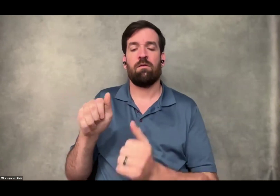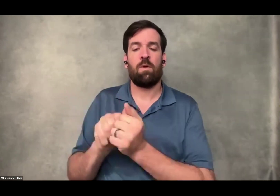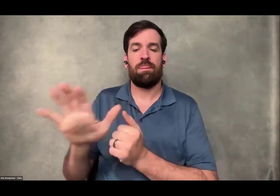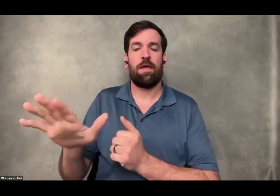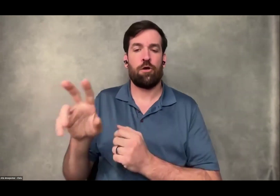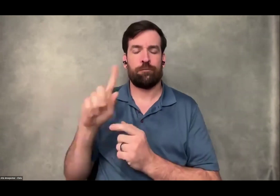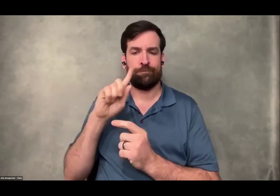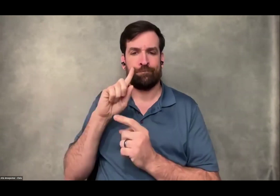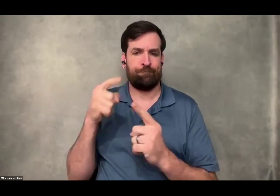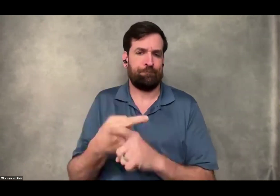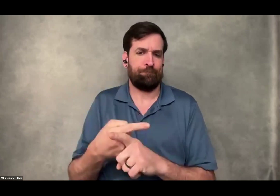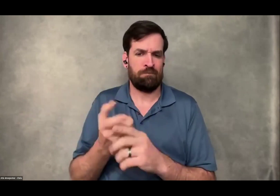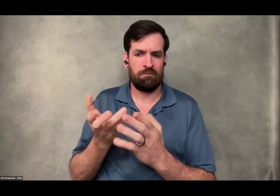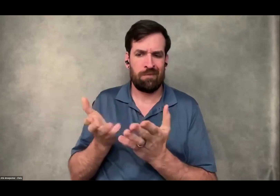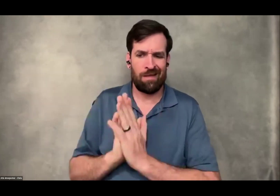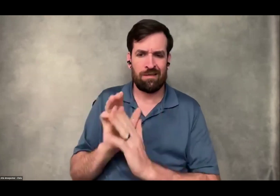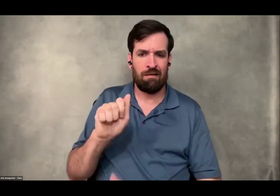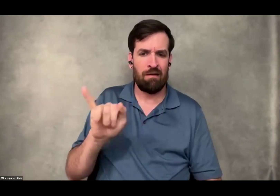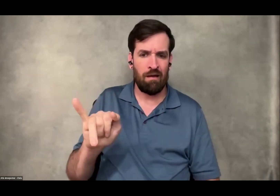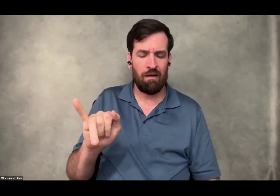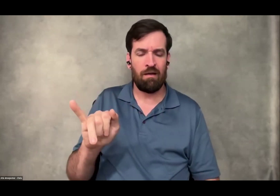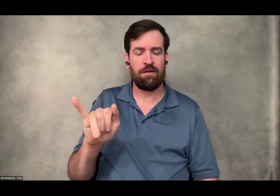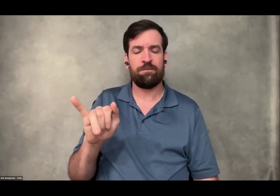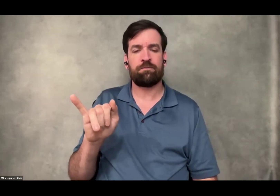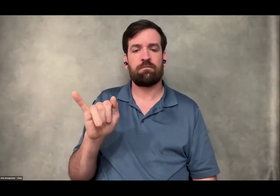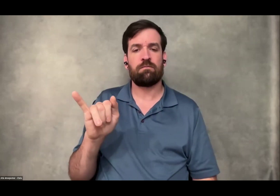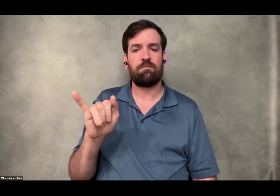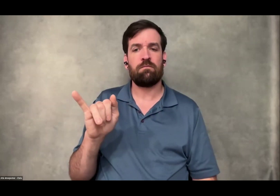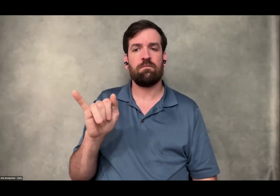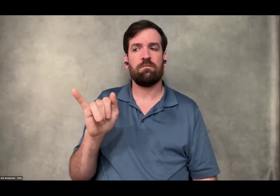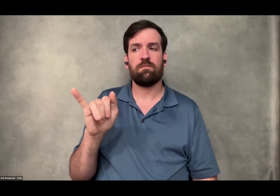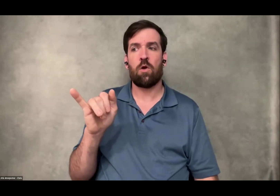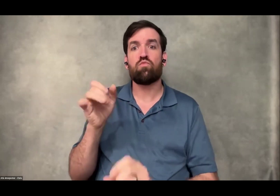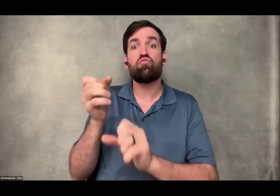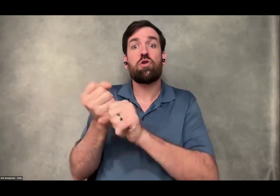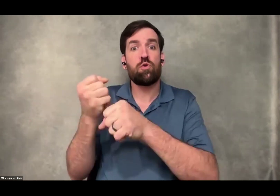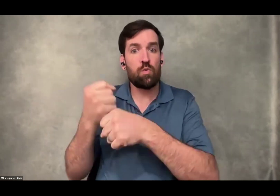dilemma and asking AI to